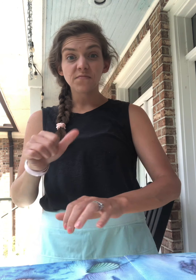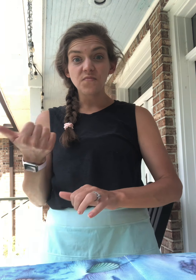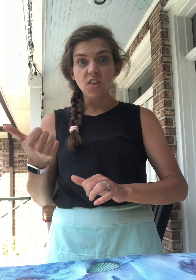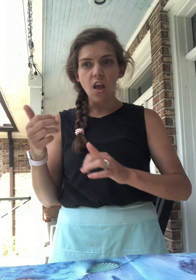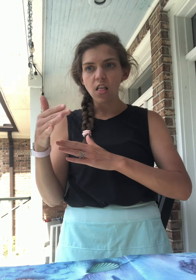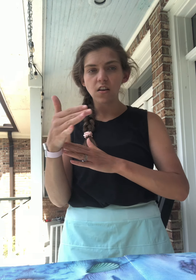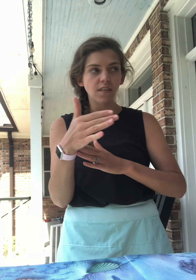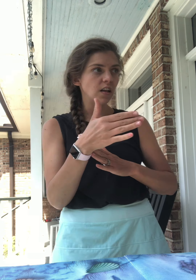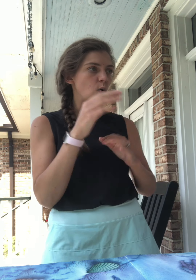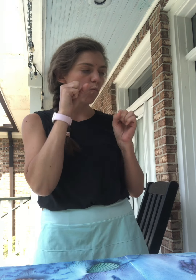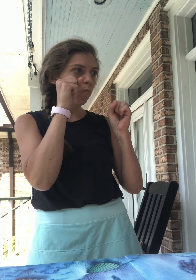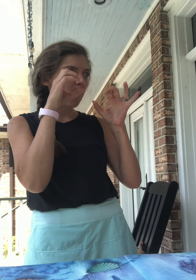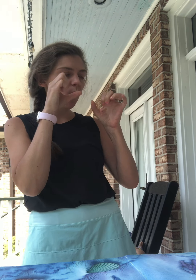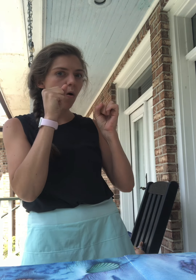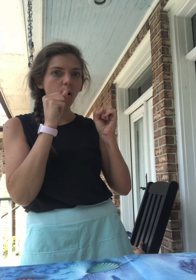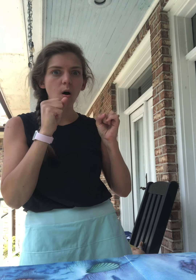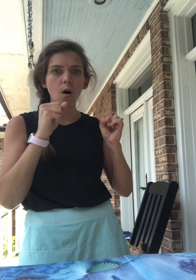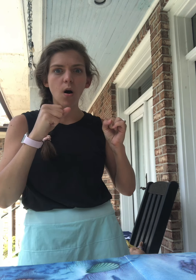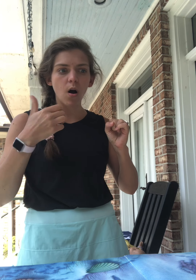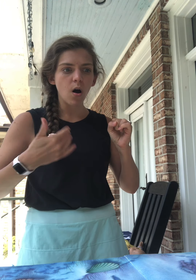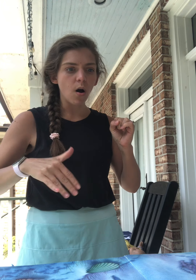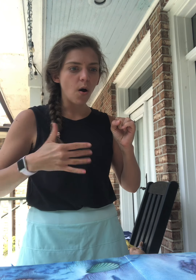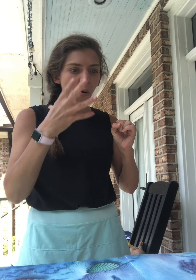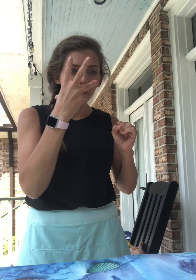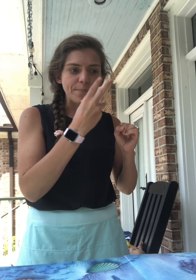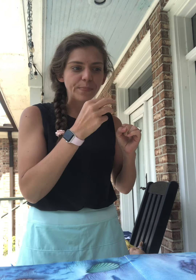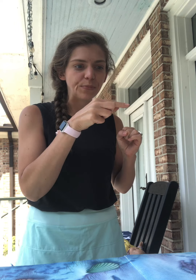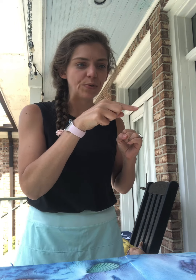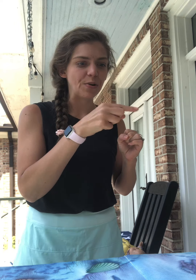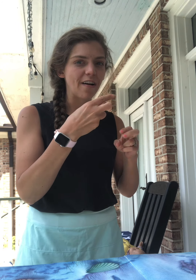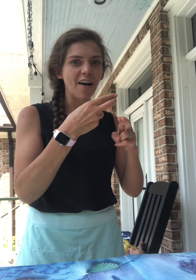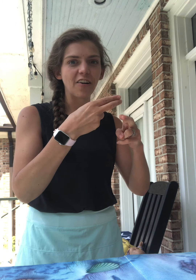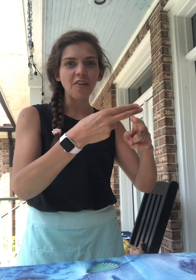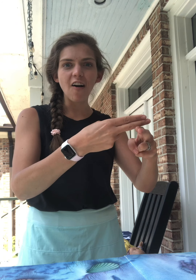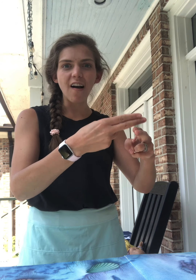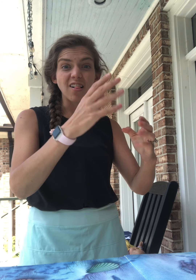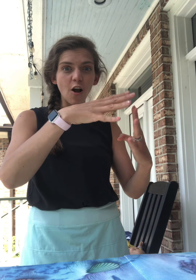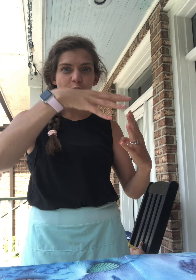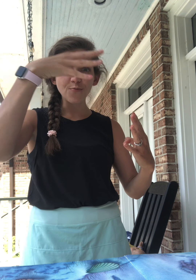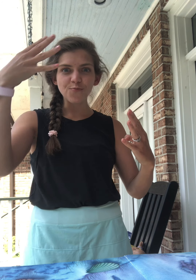The other fish were amazed at his beauty. They called him Rainbow Fish.